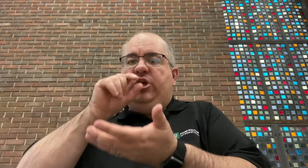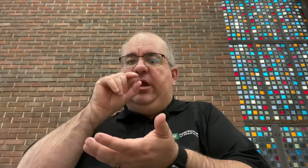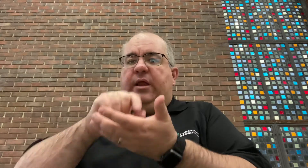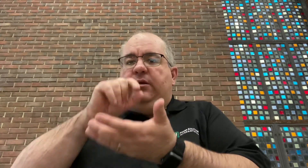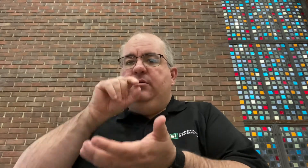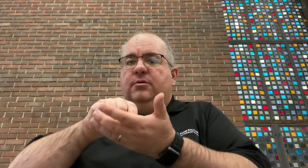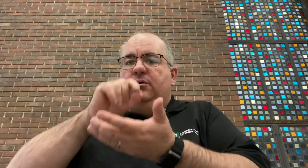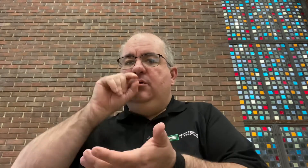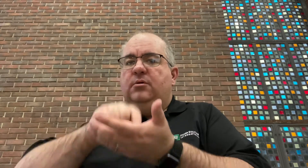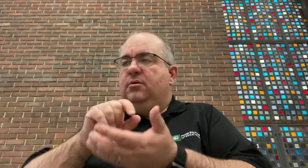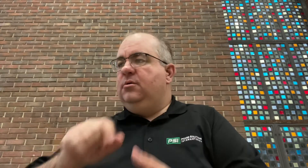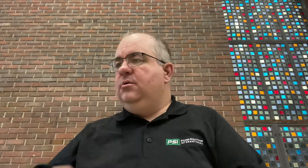Chicken.